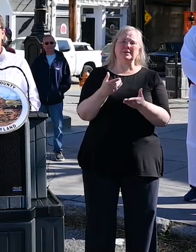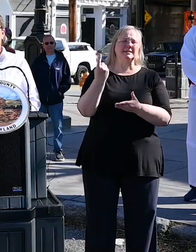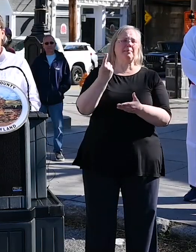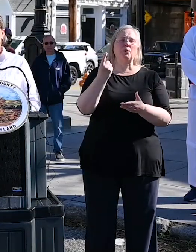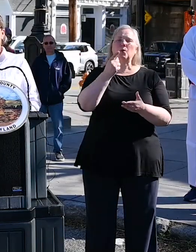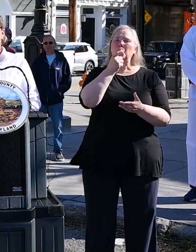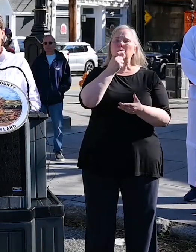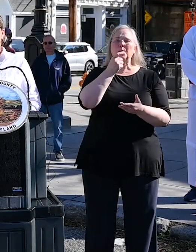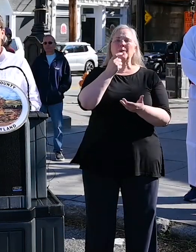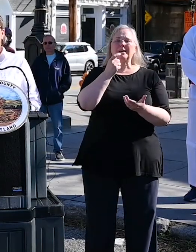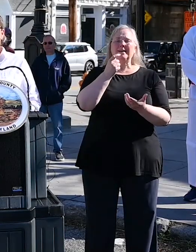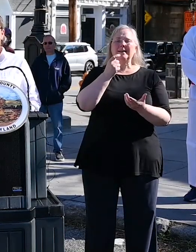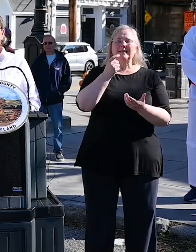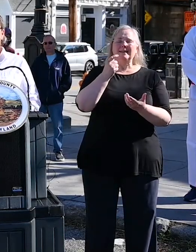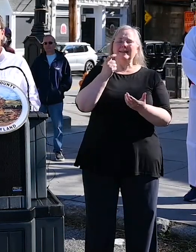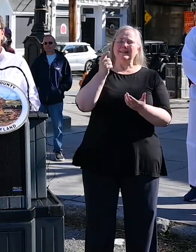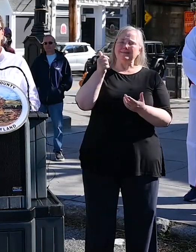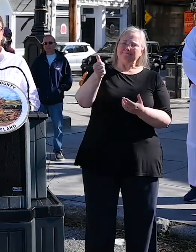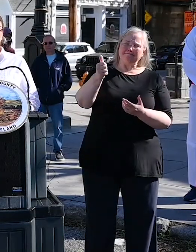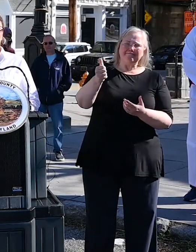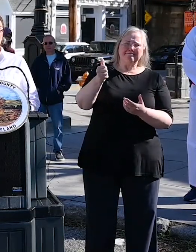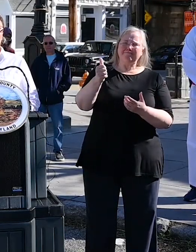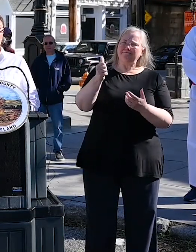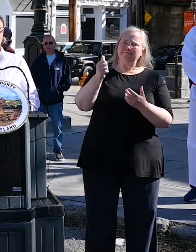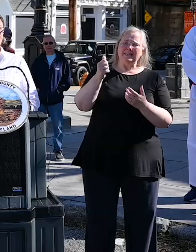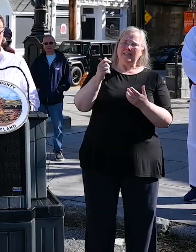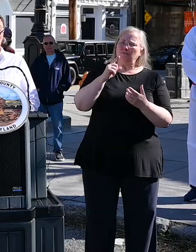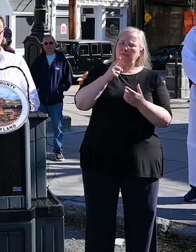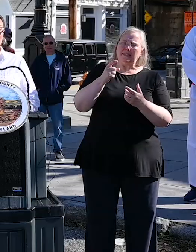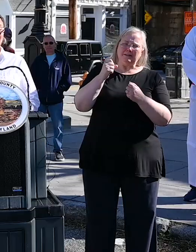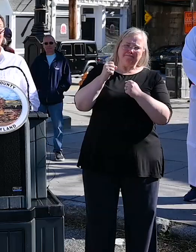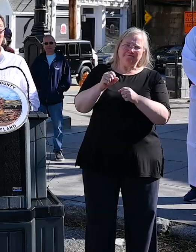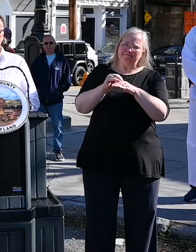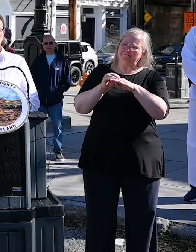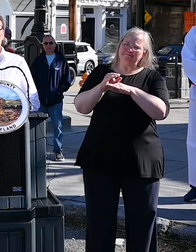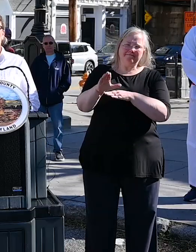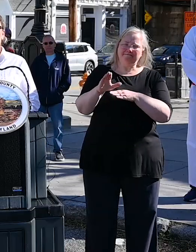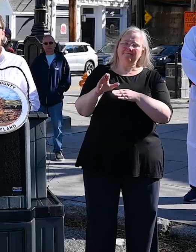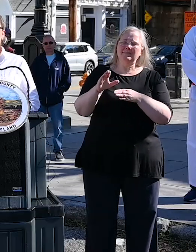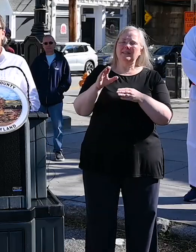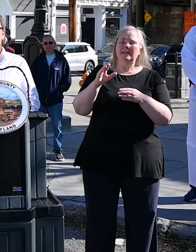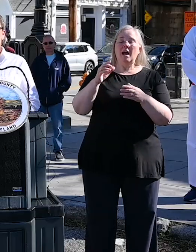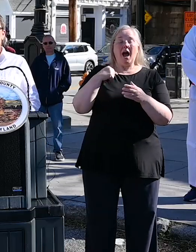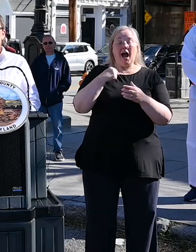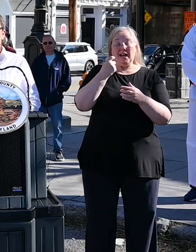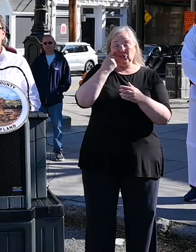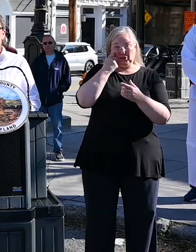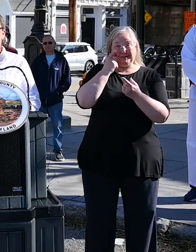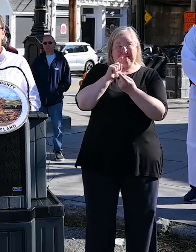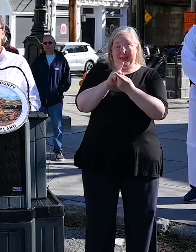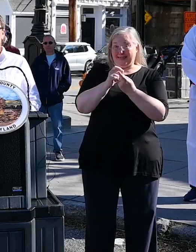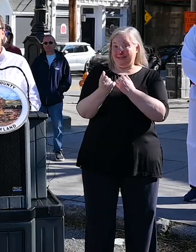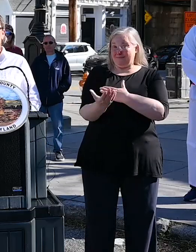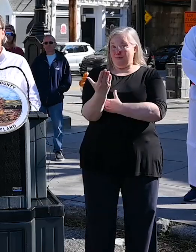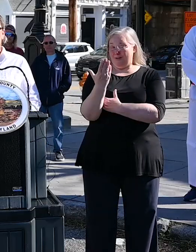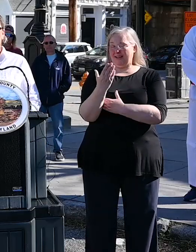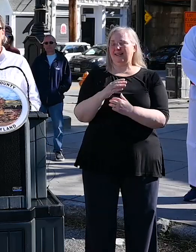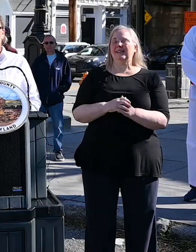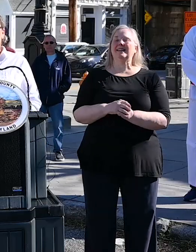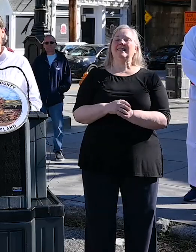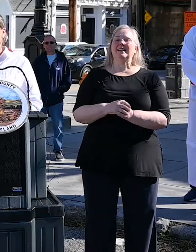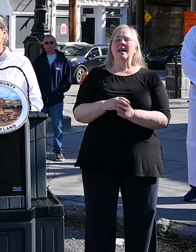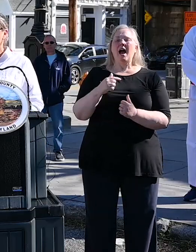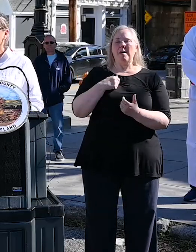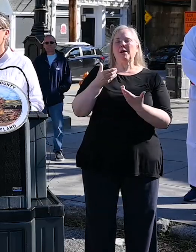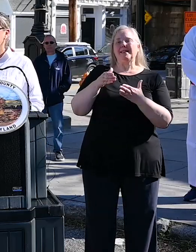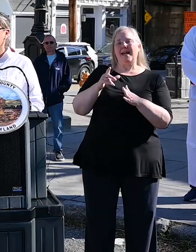somebody who was so instrumental to all of this. I actually just met him this morning, and I'm